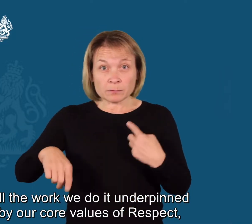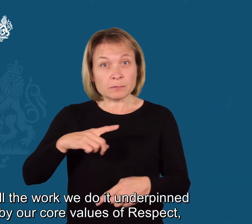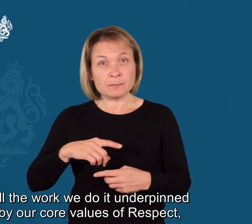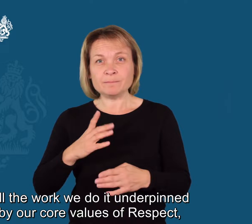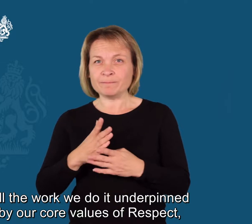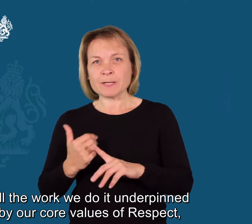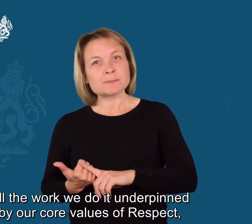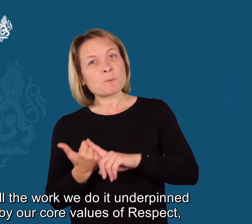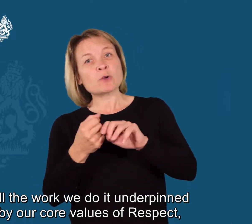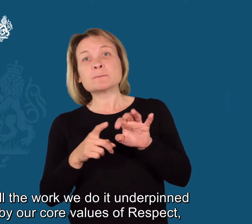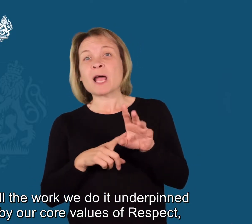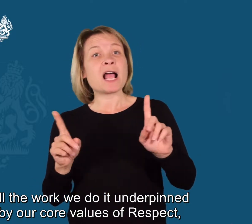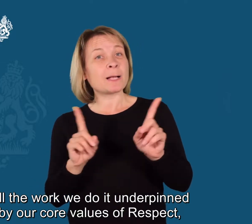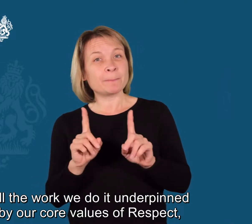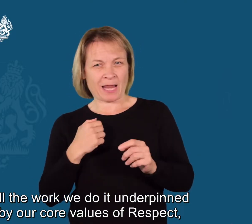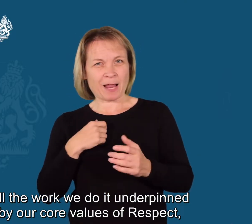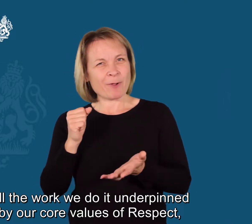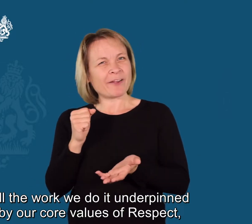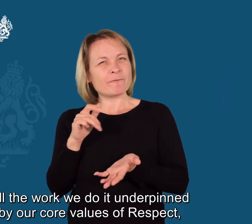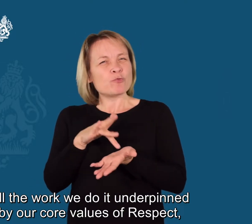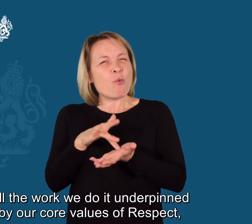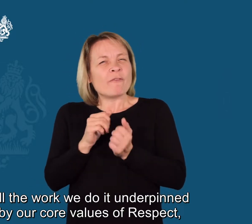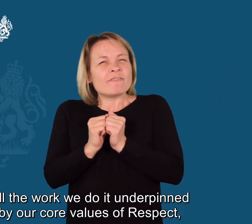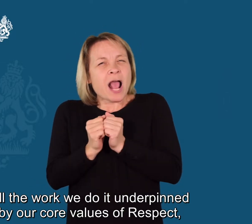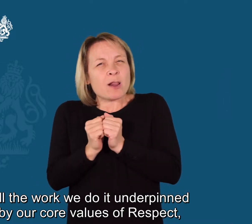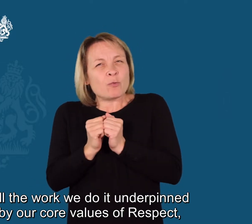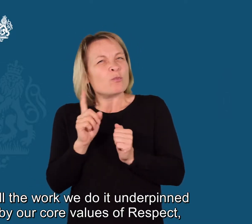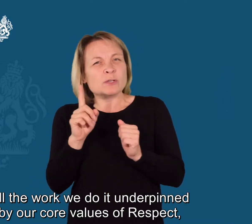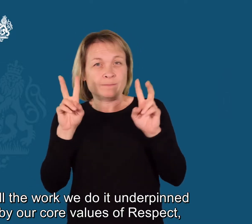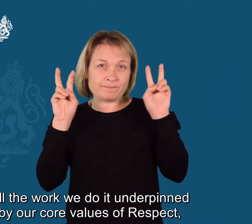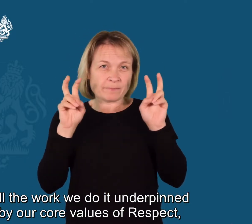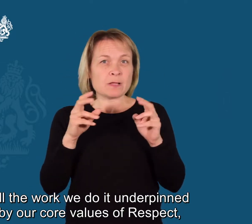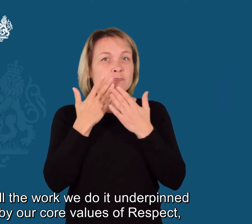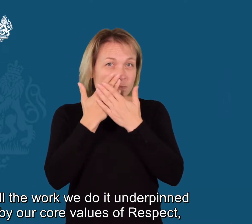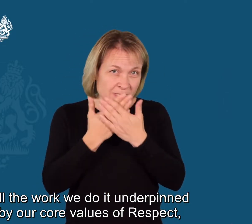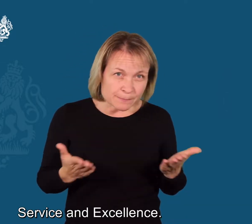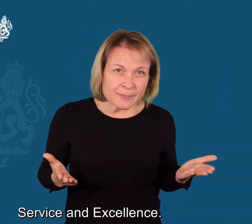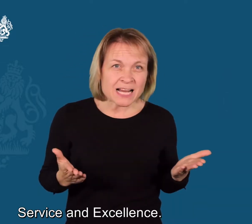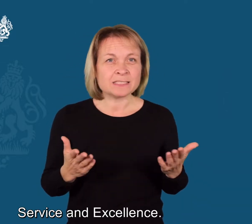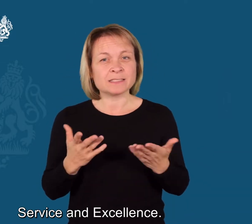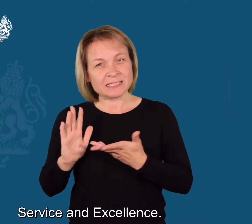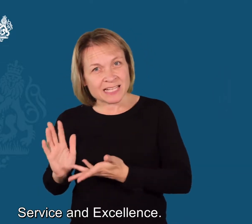All the work we do is underpinned by our core values of respect, service and excellence.